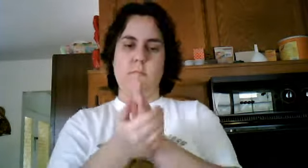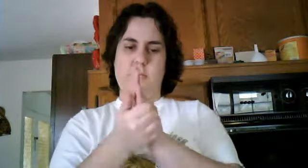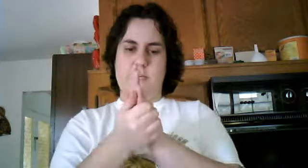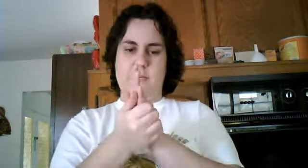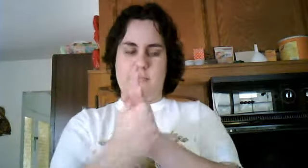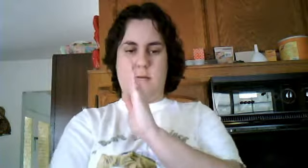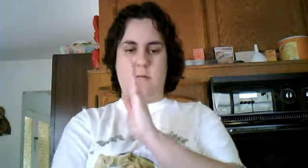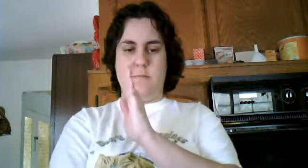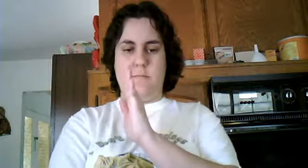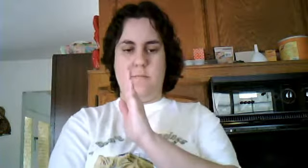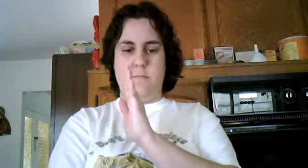Skill.